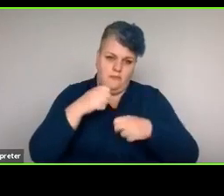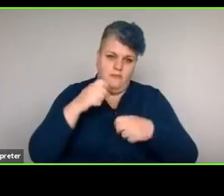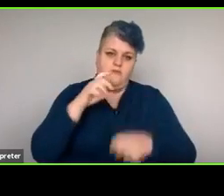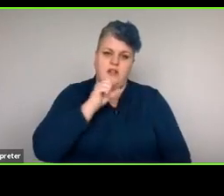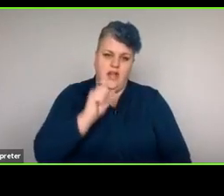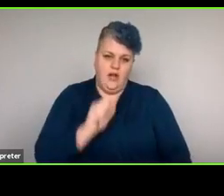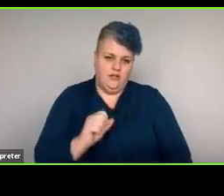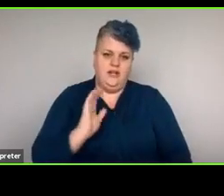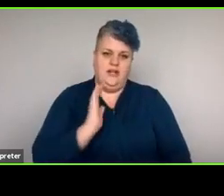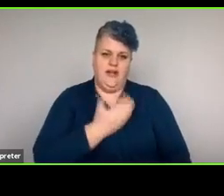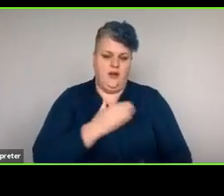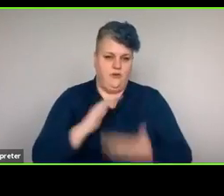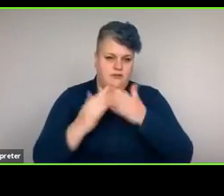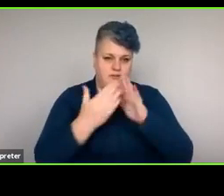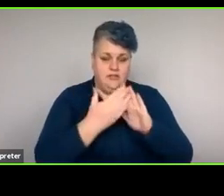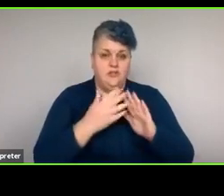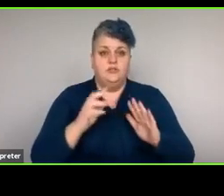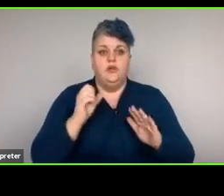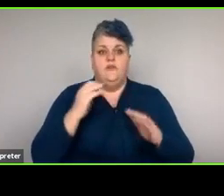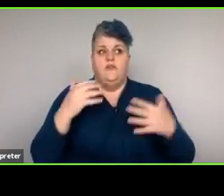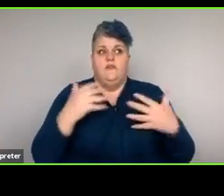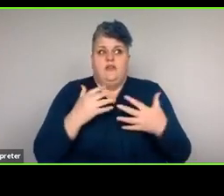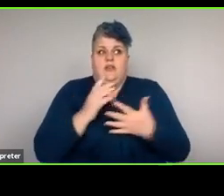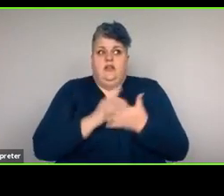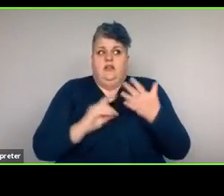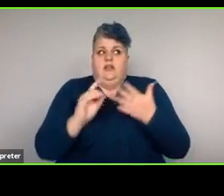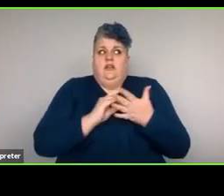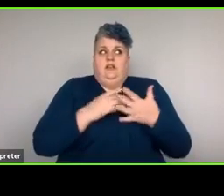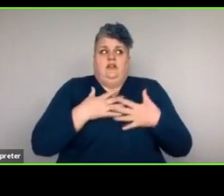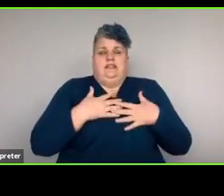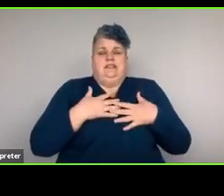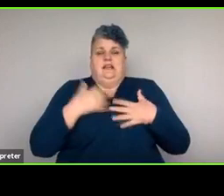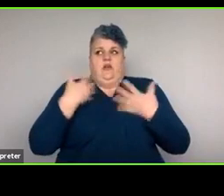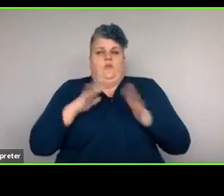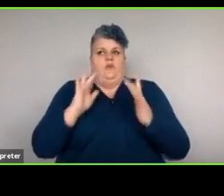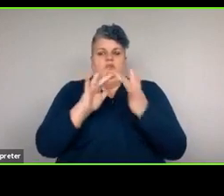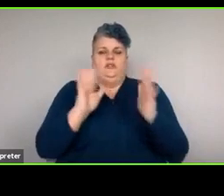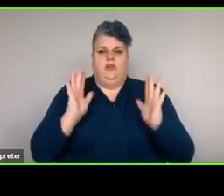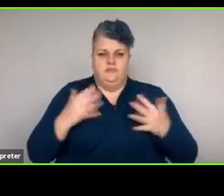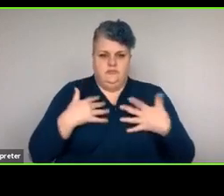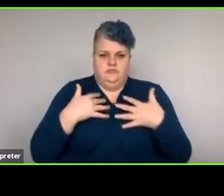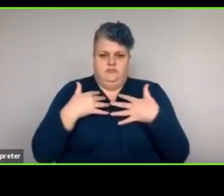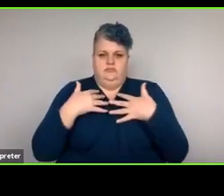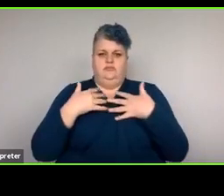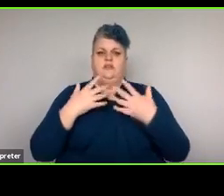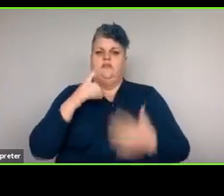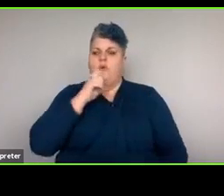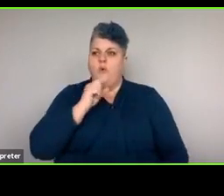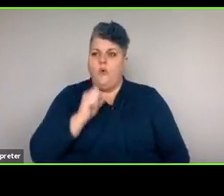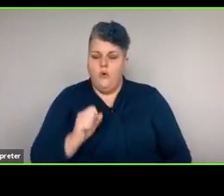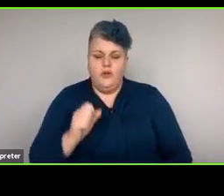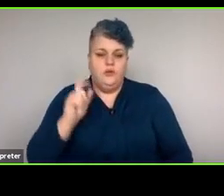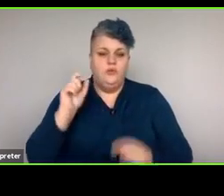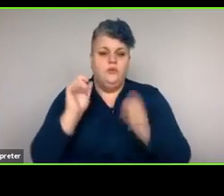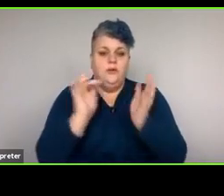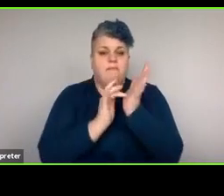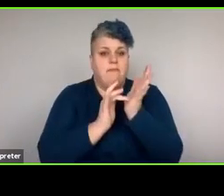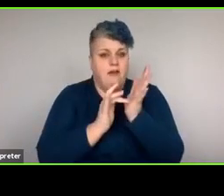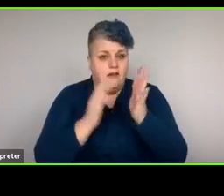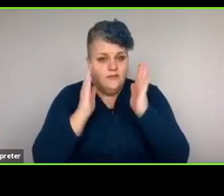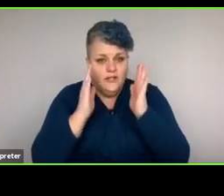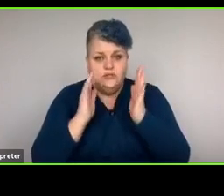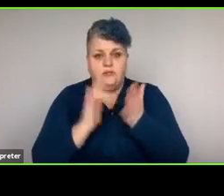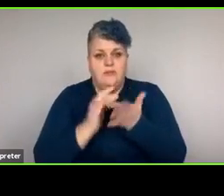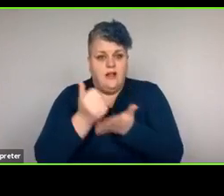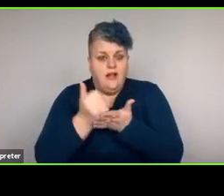But if you're fearful of discrimination, then you're likely not going to reach out. If you're older and you need to seek medical attention, perhaps